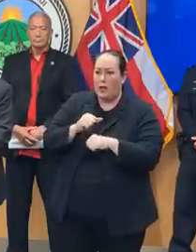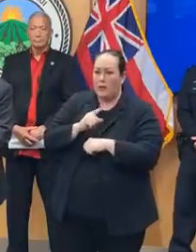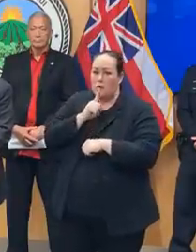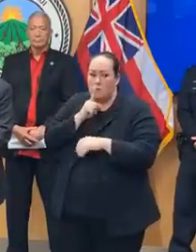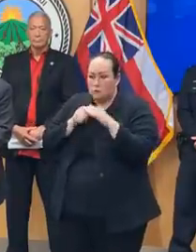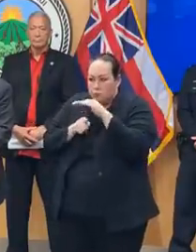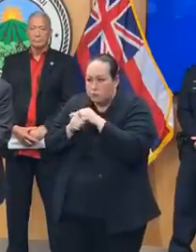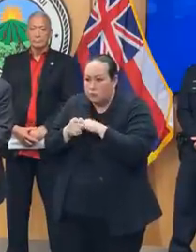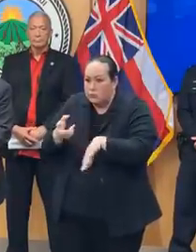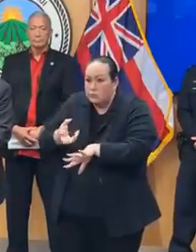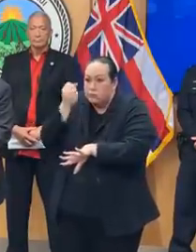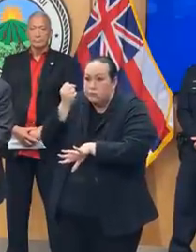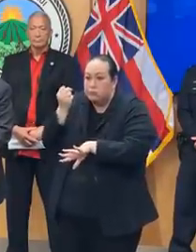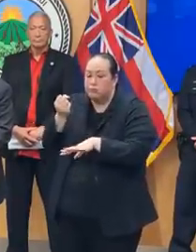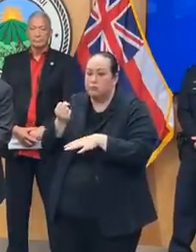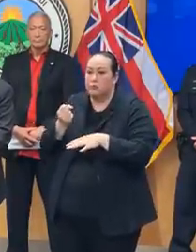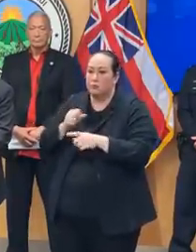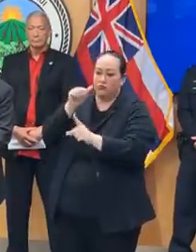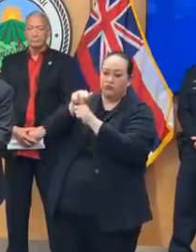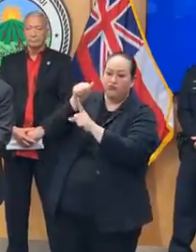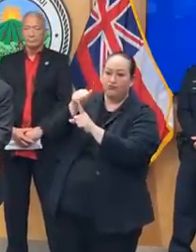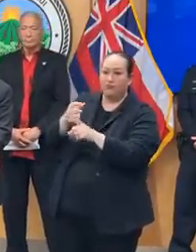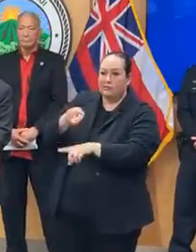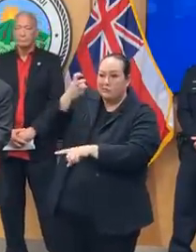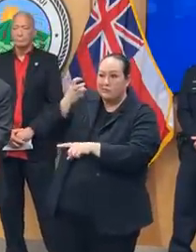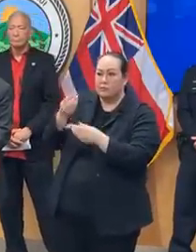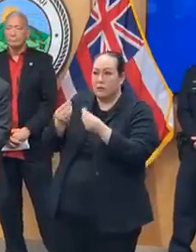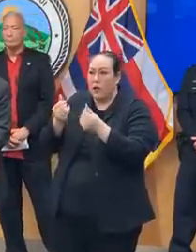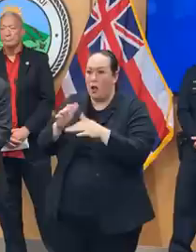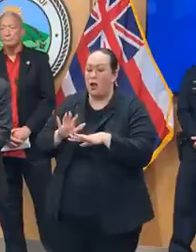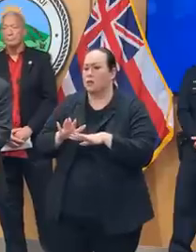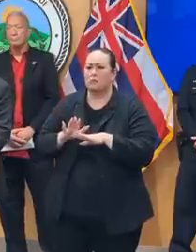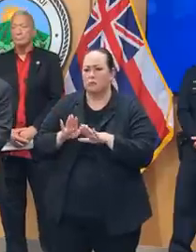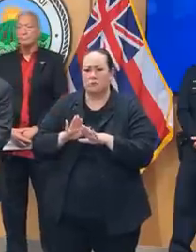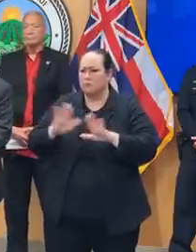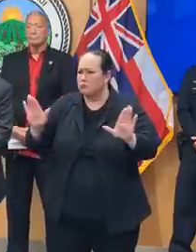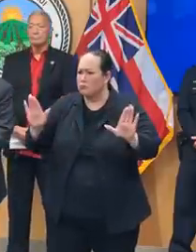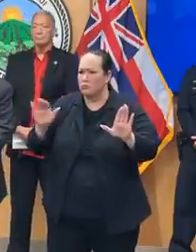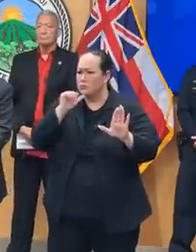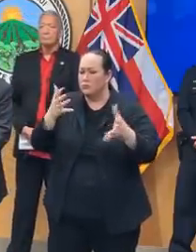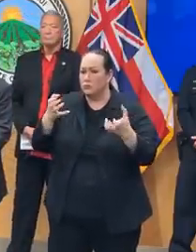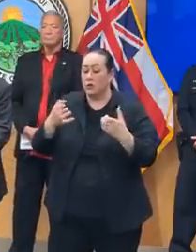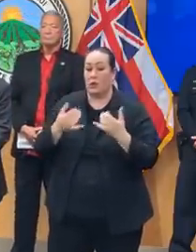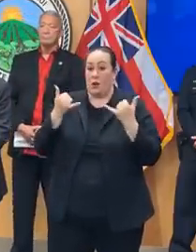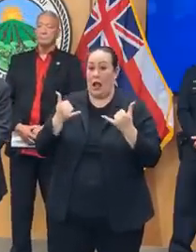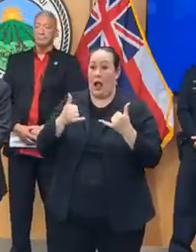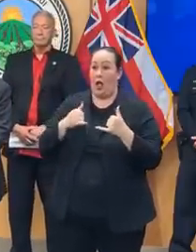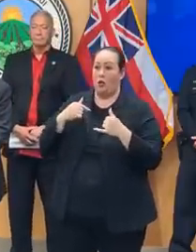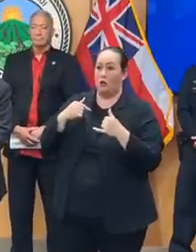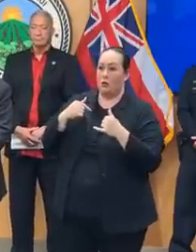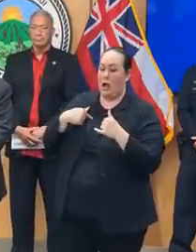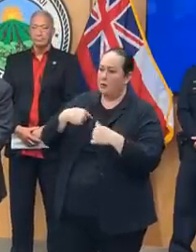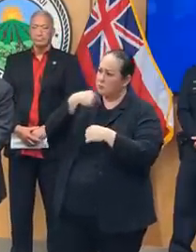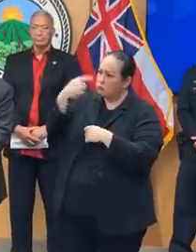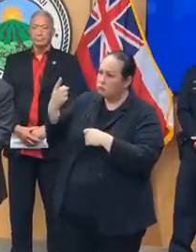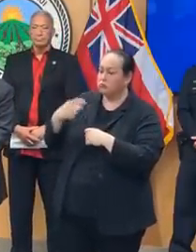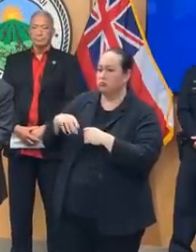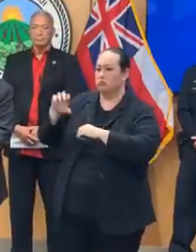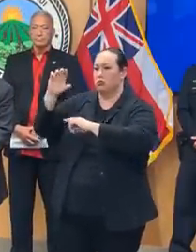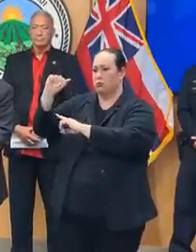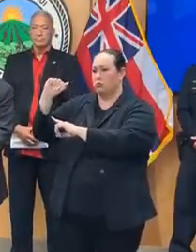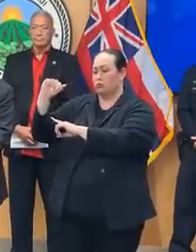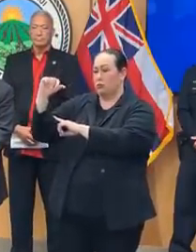not suffer predation against those who are suffering. So I've instructed the Attorney General to work toward a moratorium